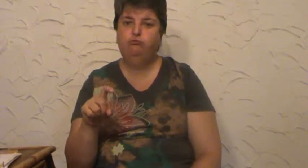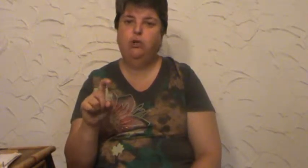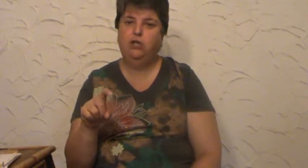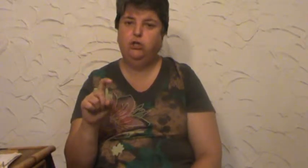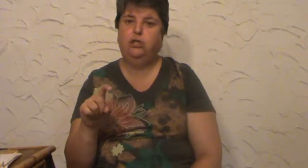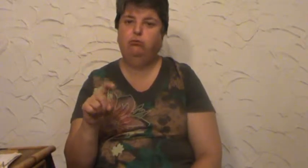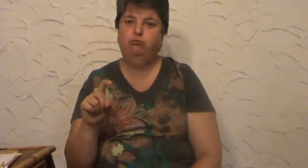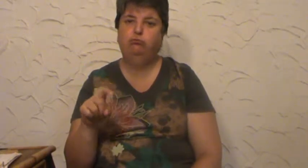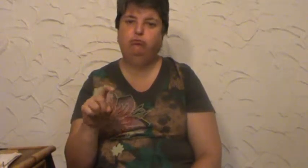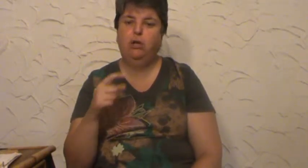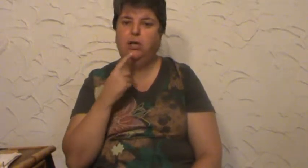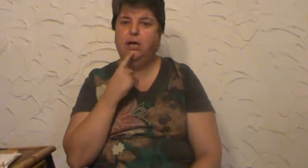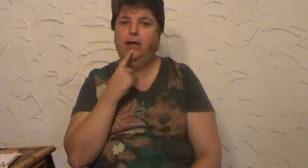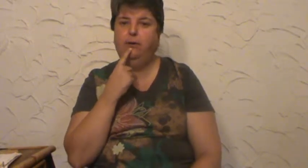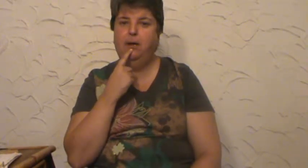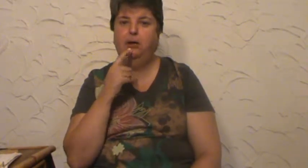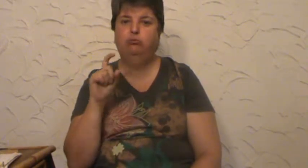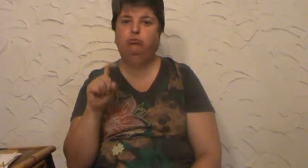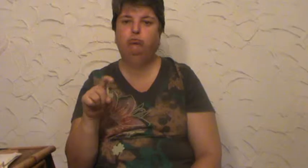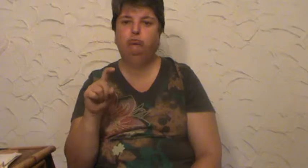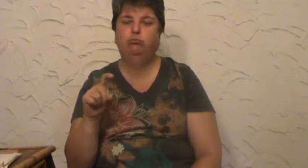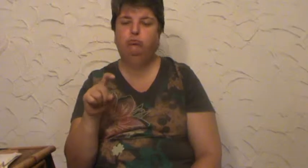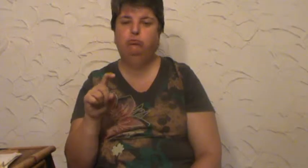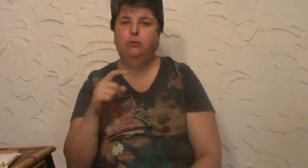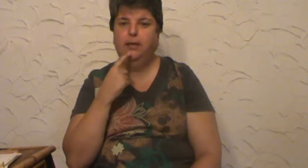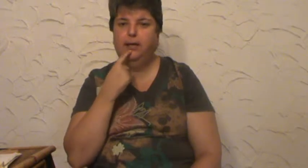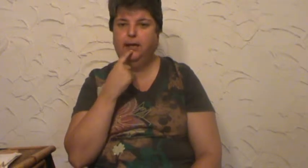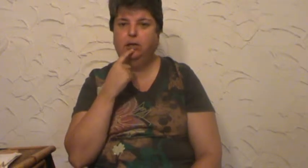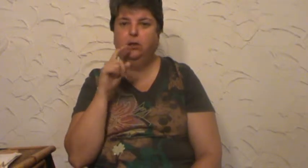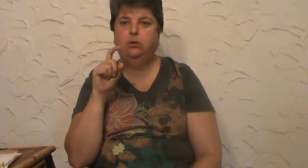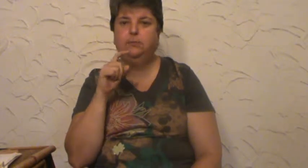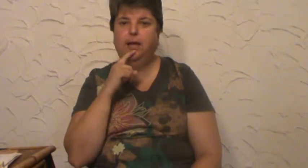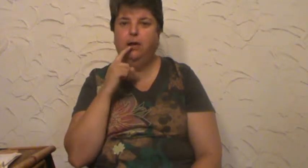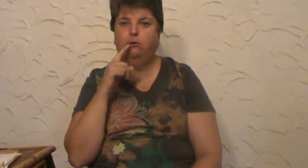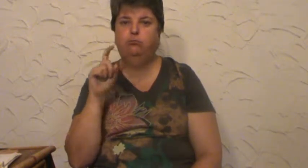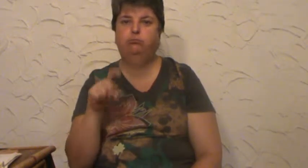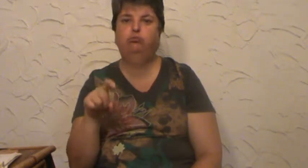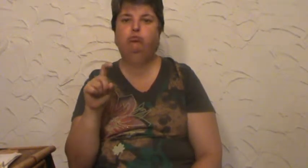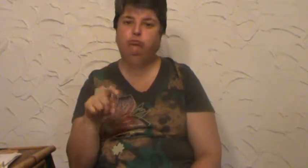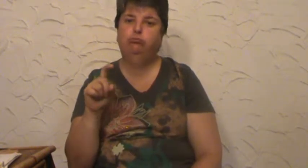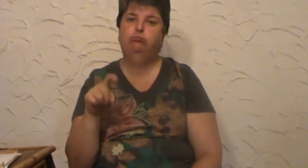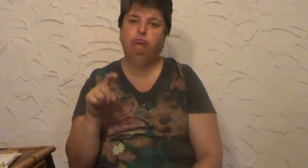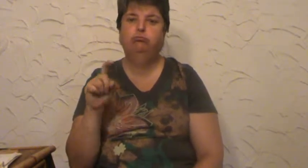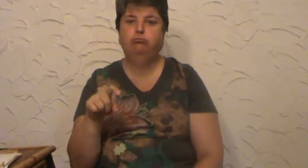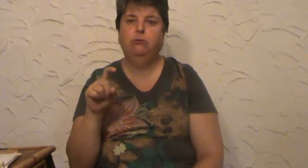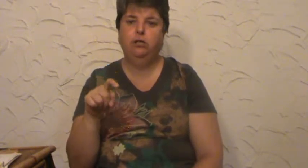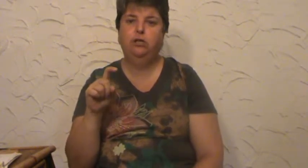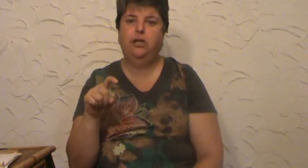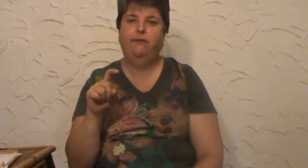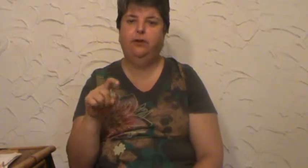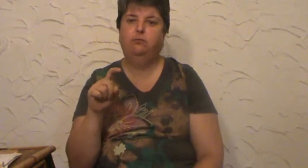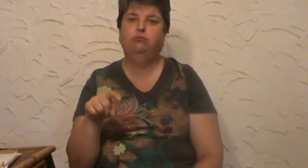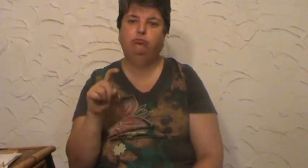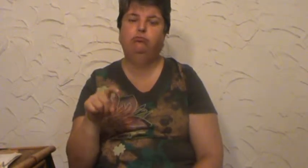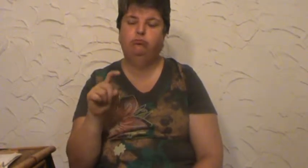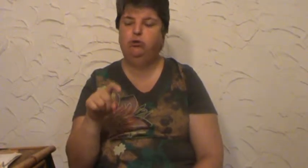I should. And you kind of have your mouth kind of closed but out. I should have it.